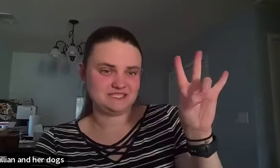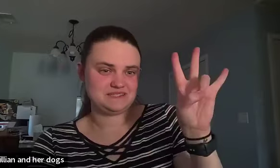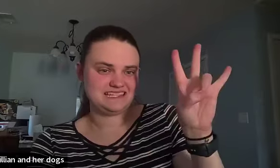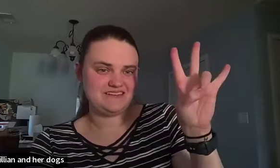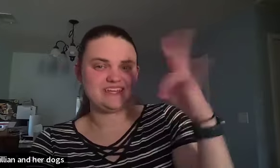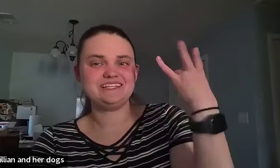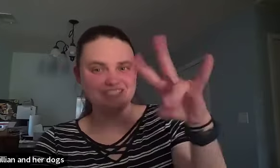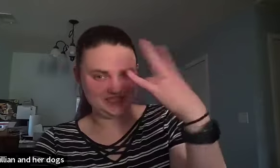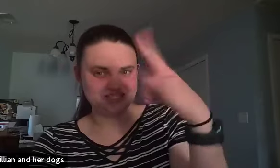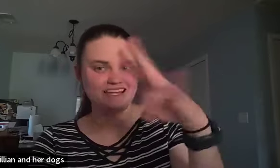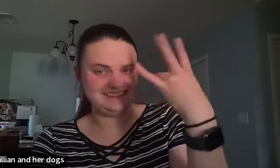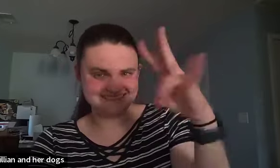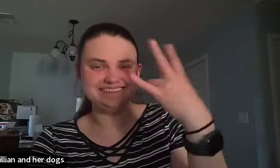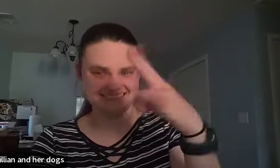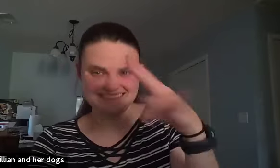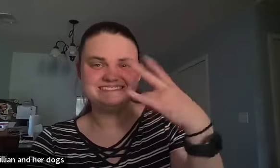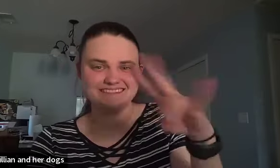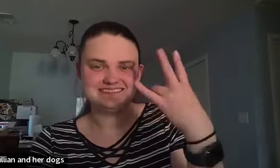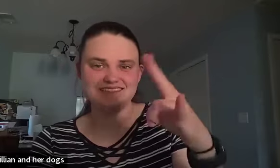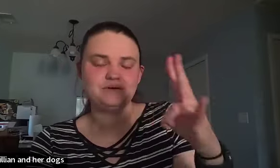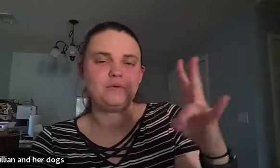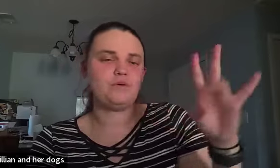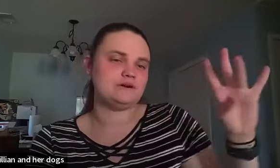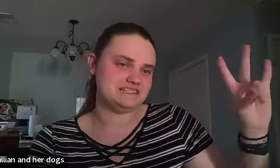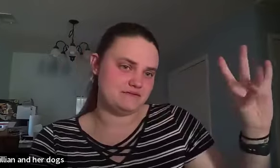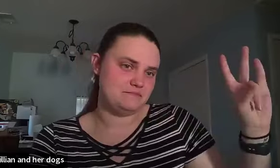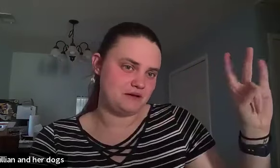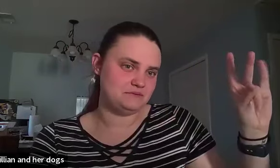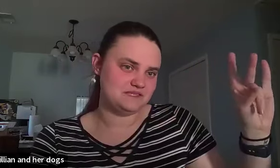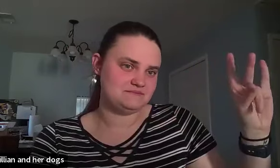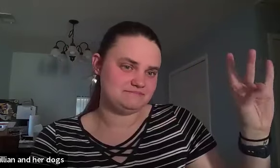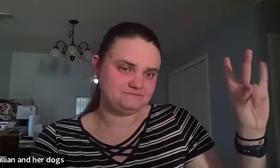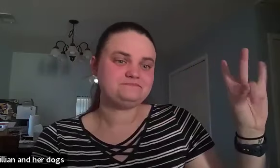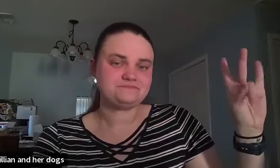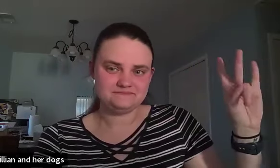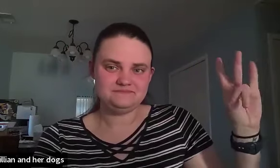So 7, shake. Or 7 bounce.